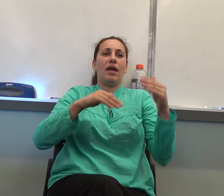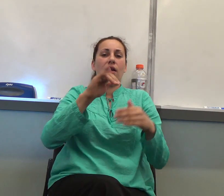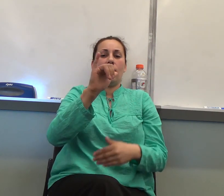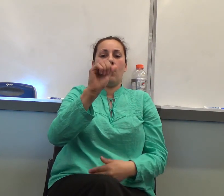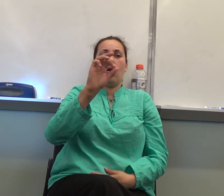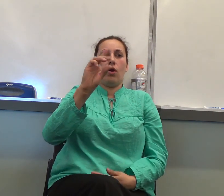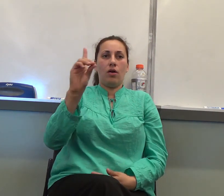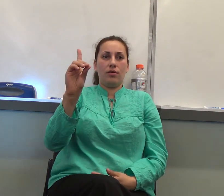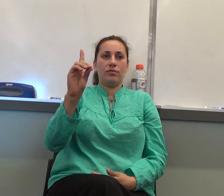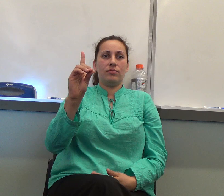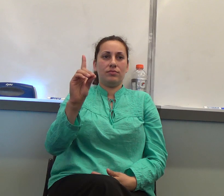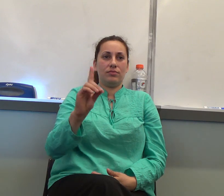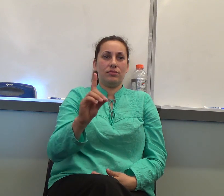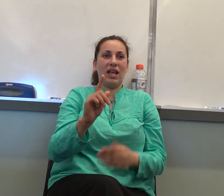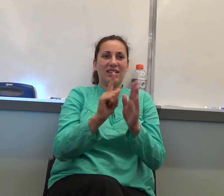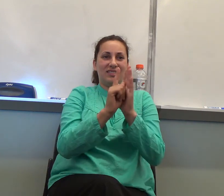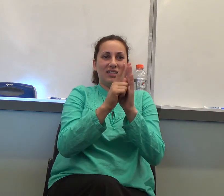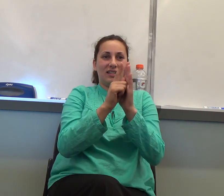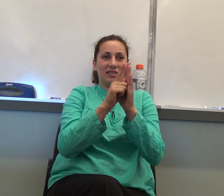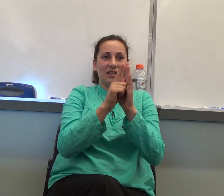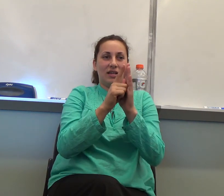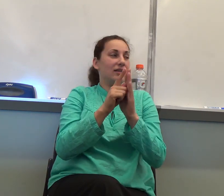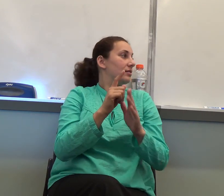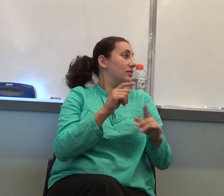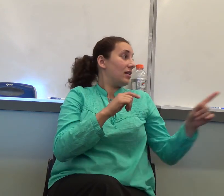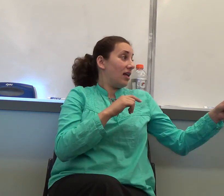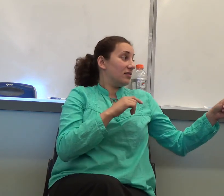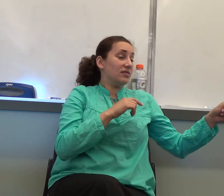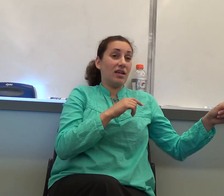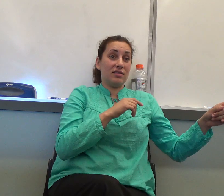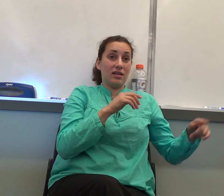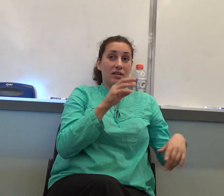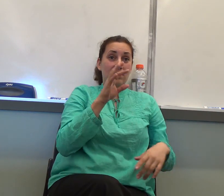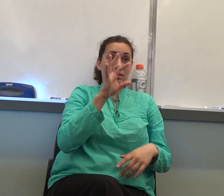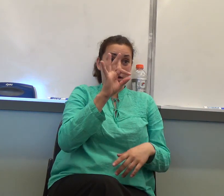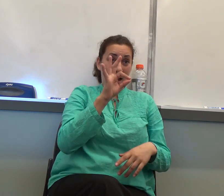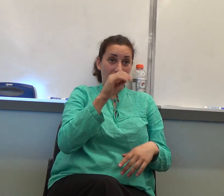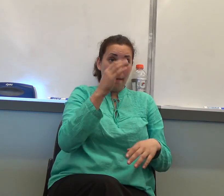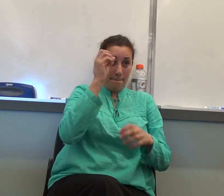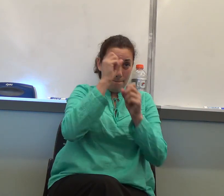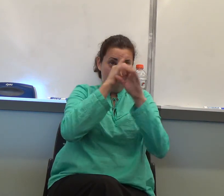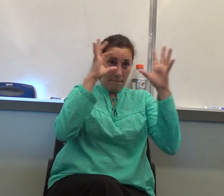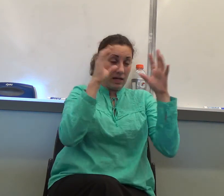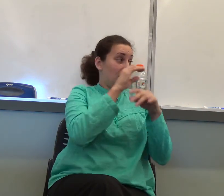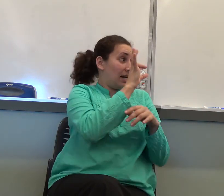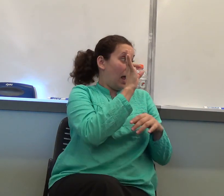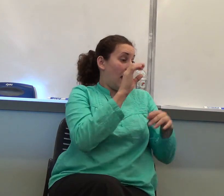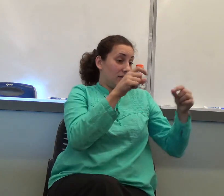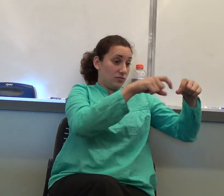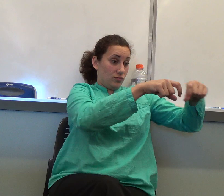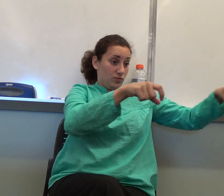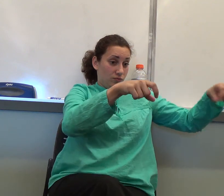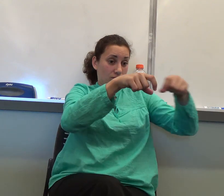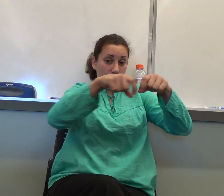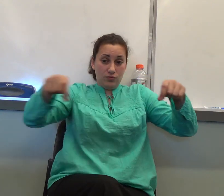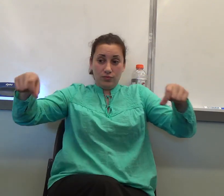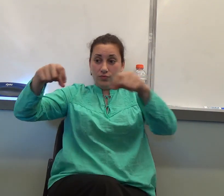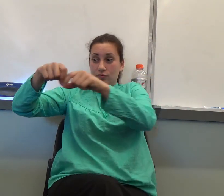actually. This is longer than a yard. Imagine 9 1/4 of these lined up across the room. This person covers that in